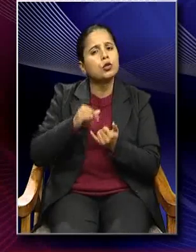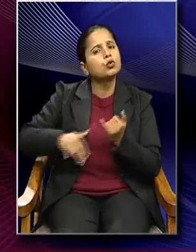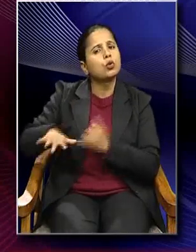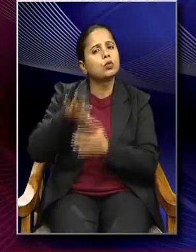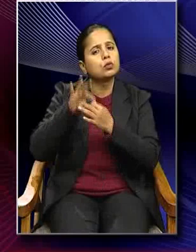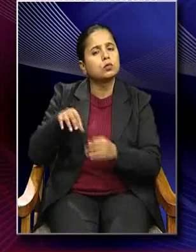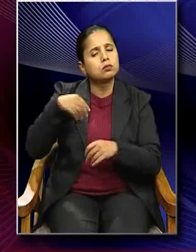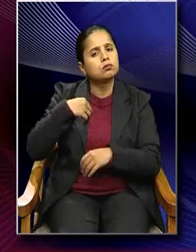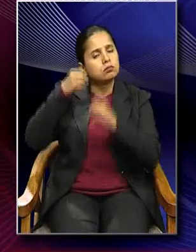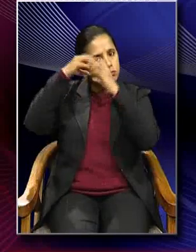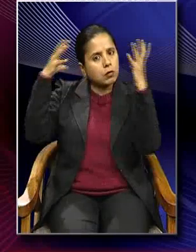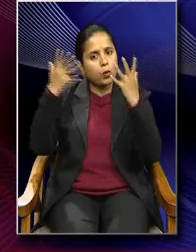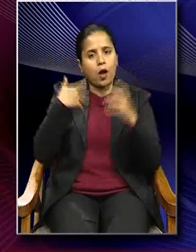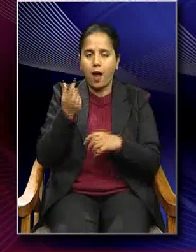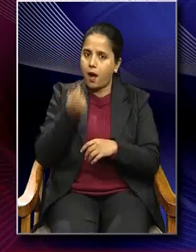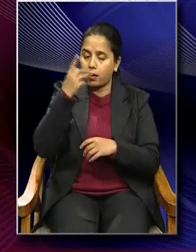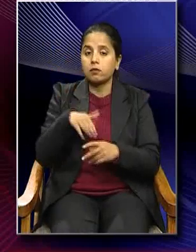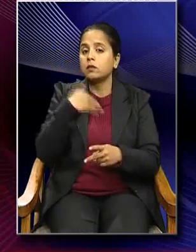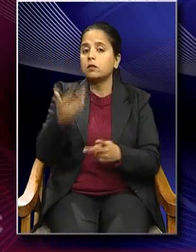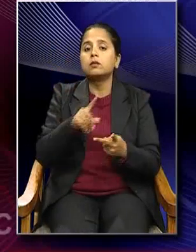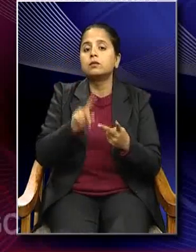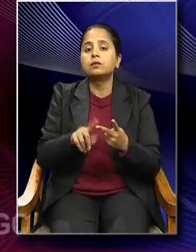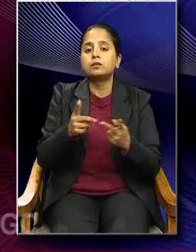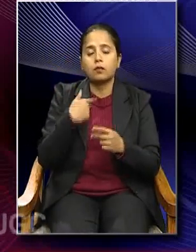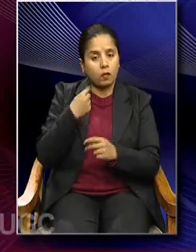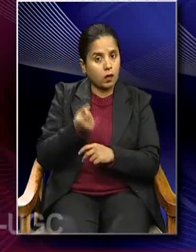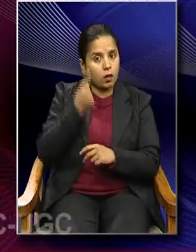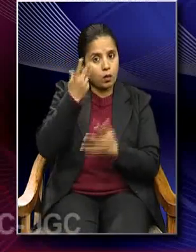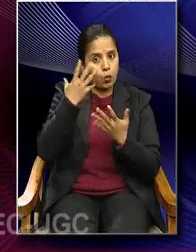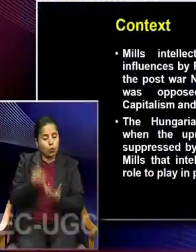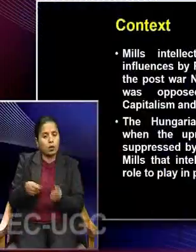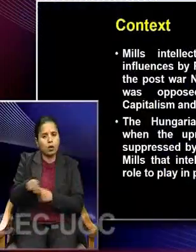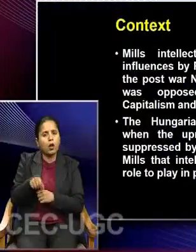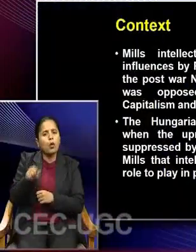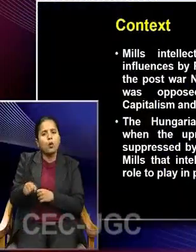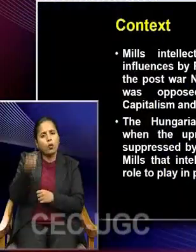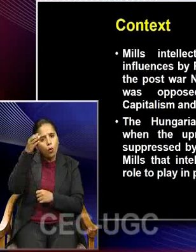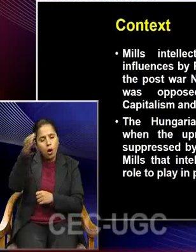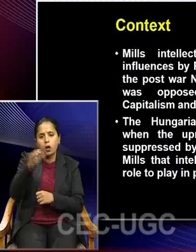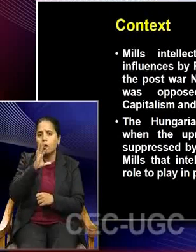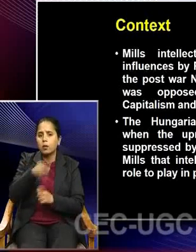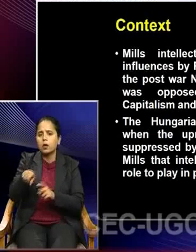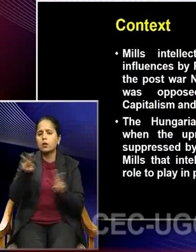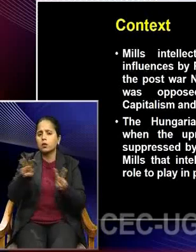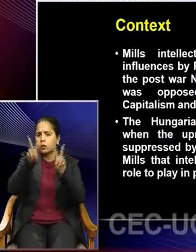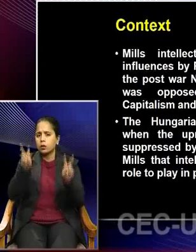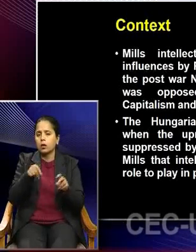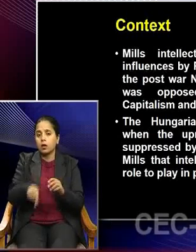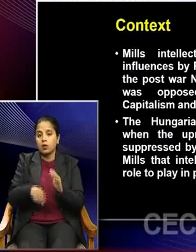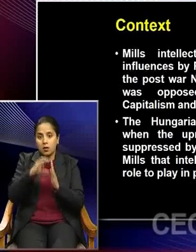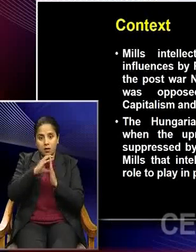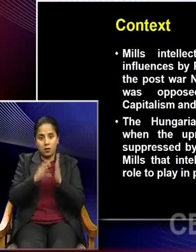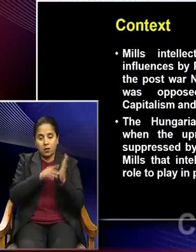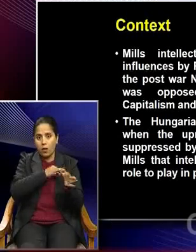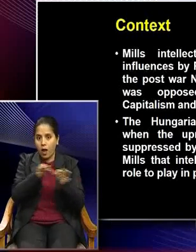sociological imagination, the next is to understand the context in which this text was